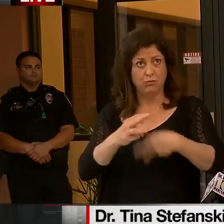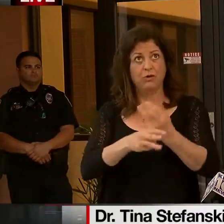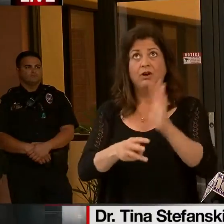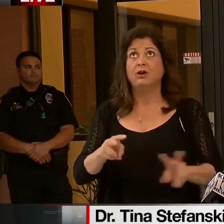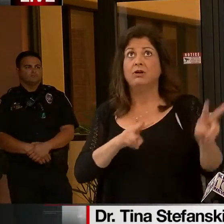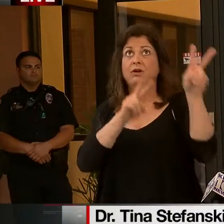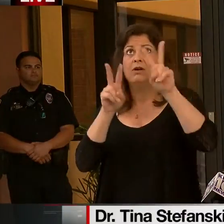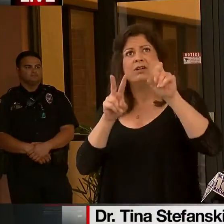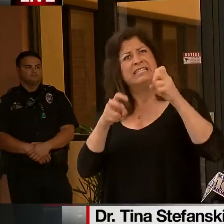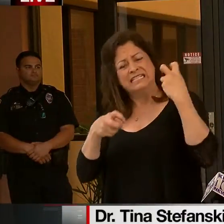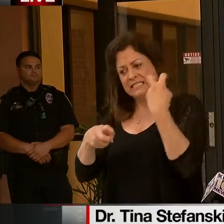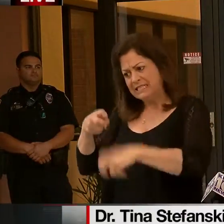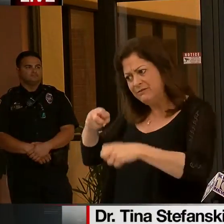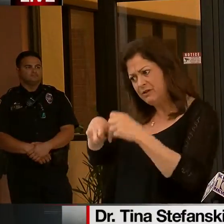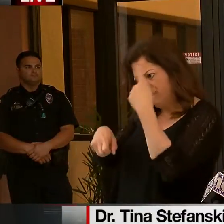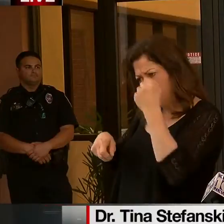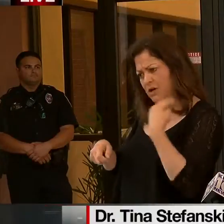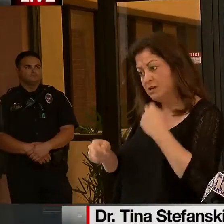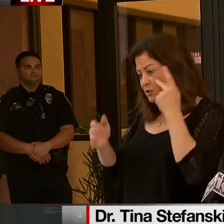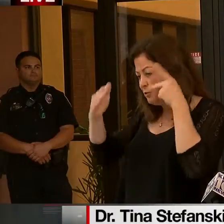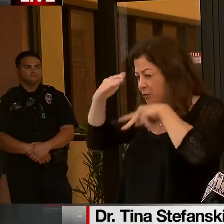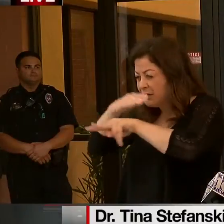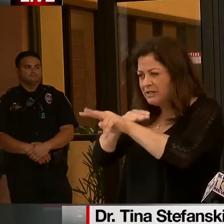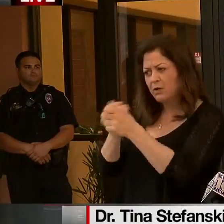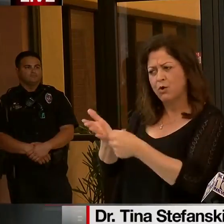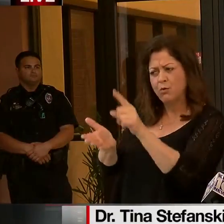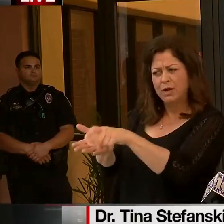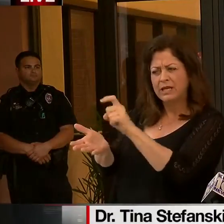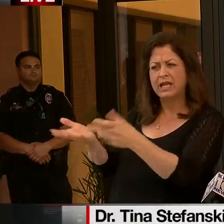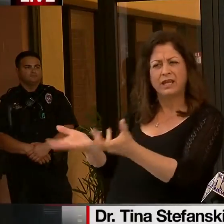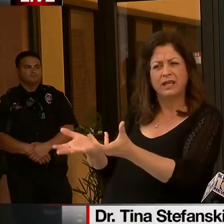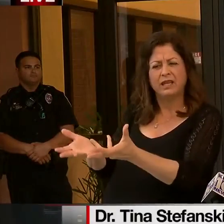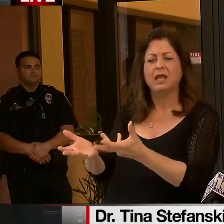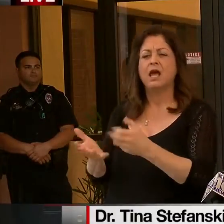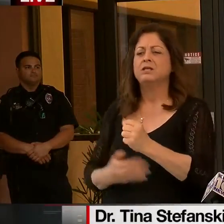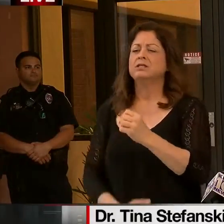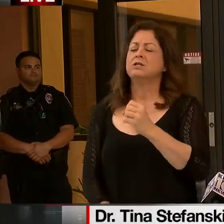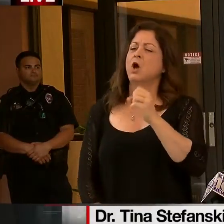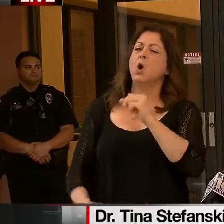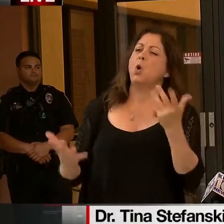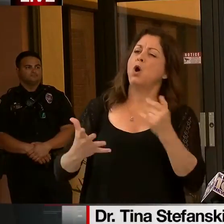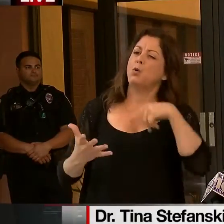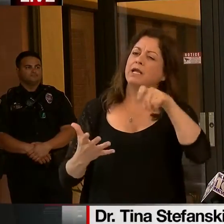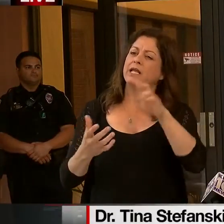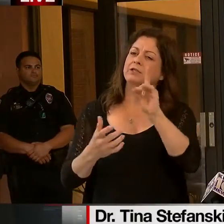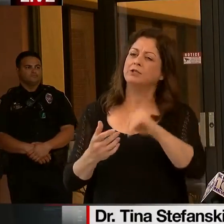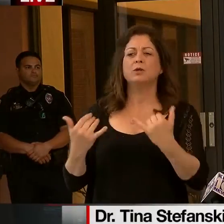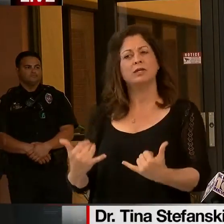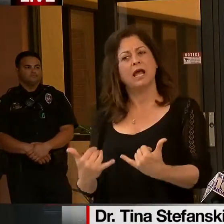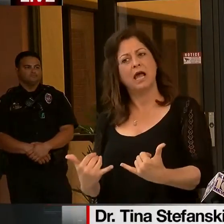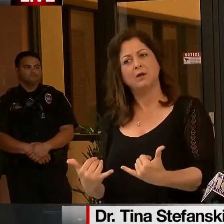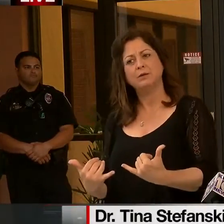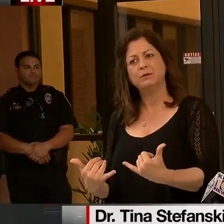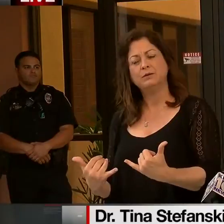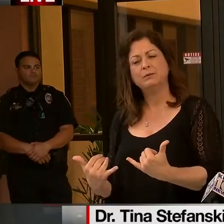very difficult to predict at this moment what our need will be. So what we need to do now is, you know,